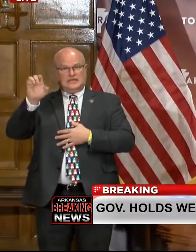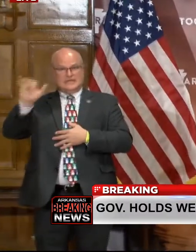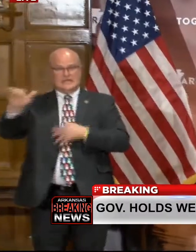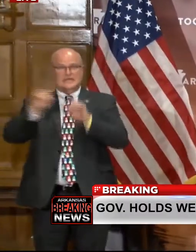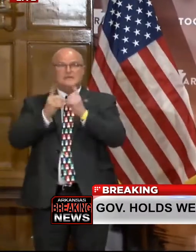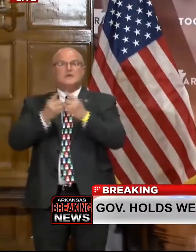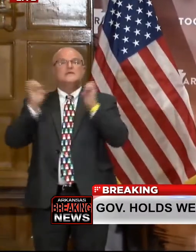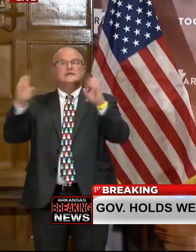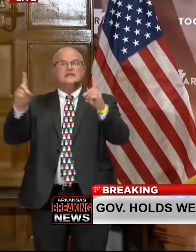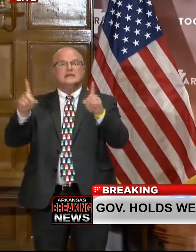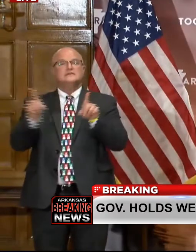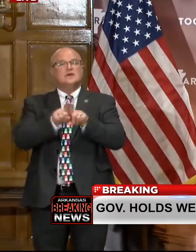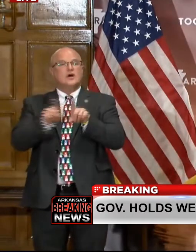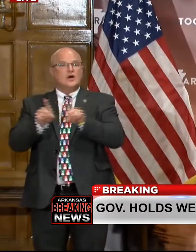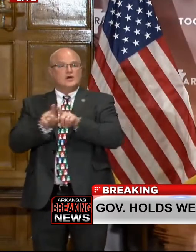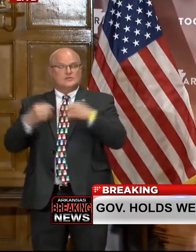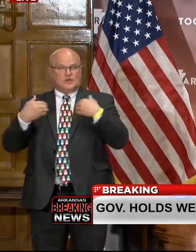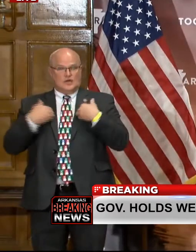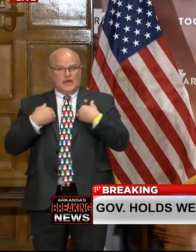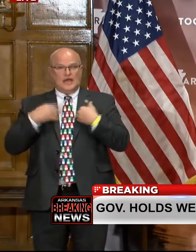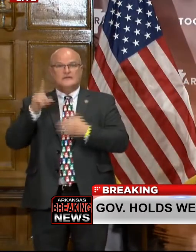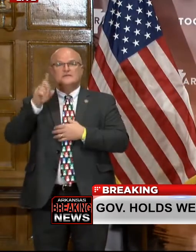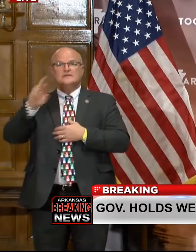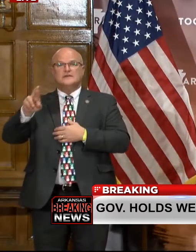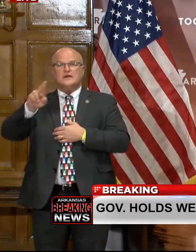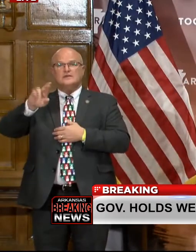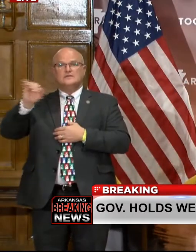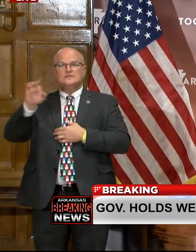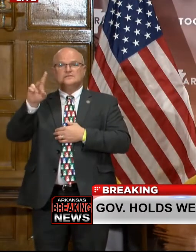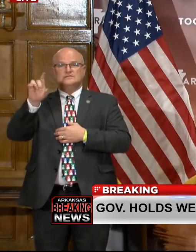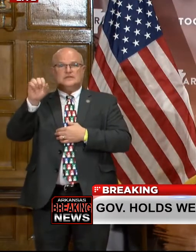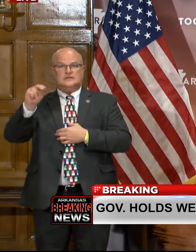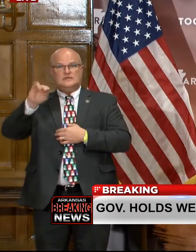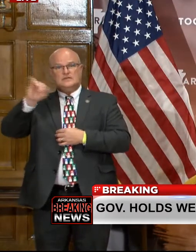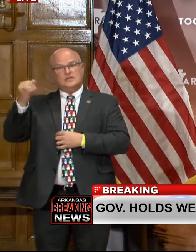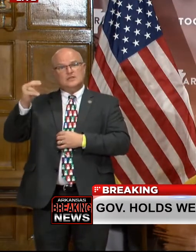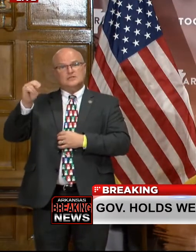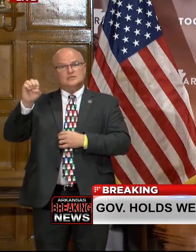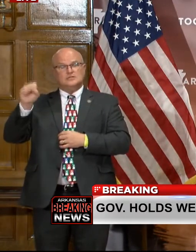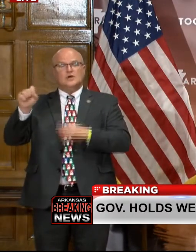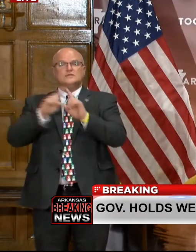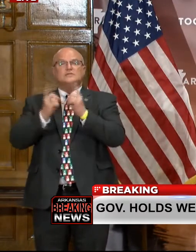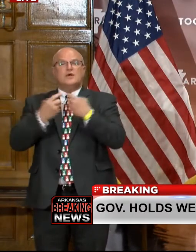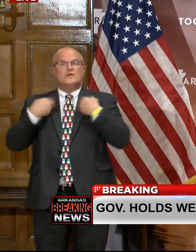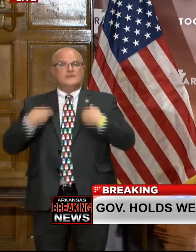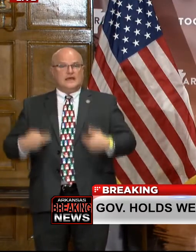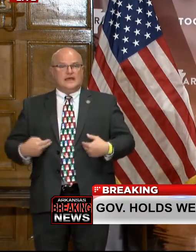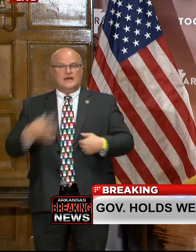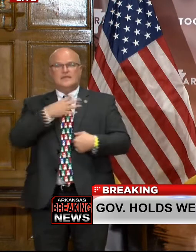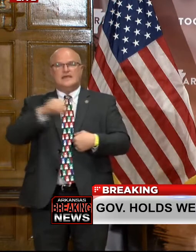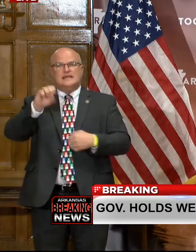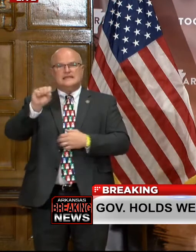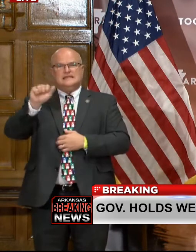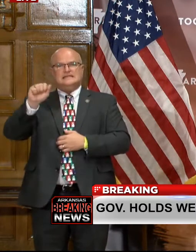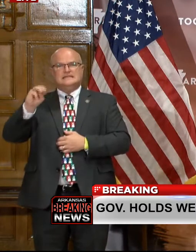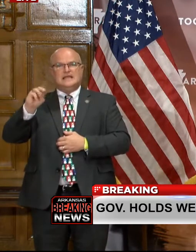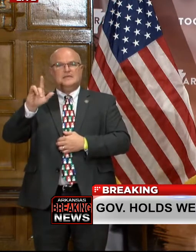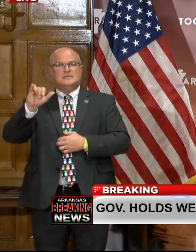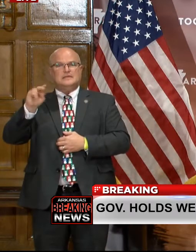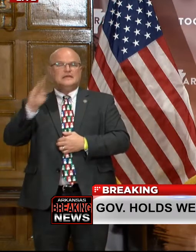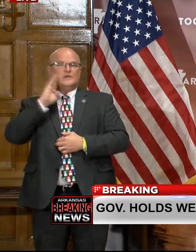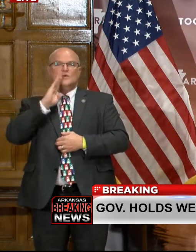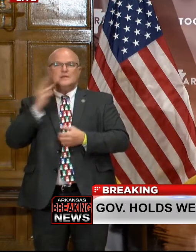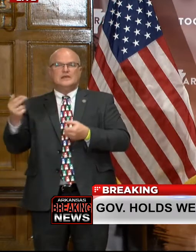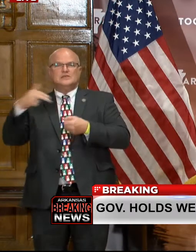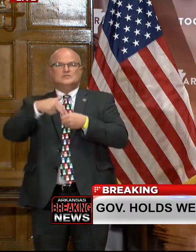Education, and we're also joined by Dr. Geraldine Jones of the Department of Health, and then Sam Lynn will